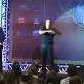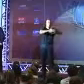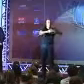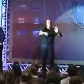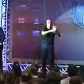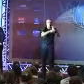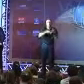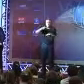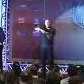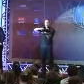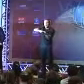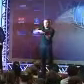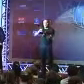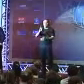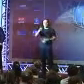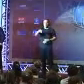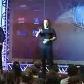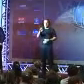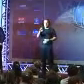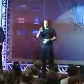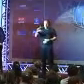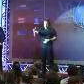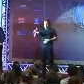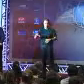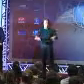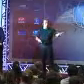Linux operating system on that computer.